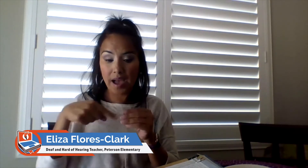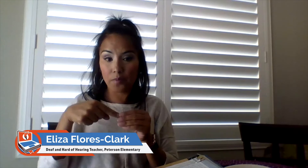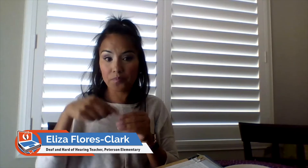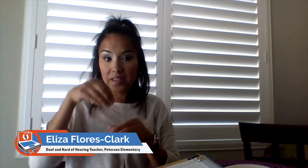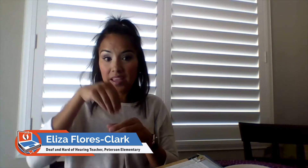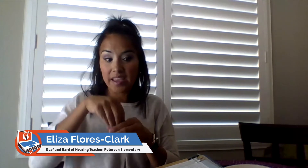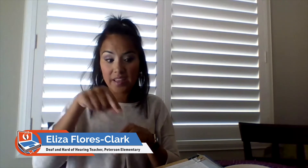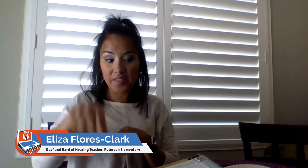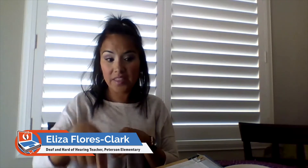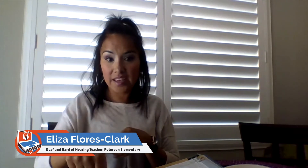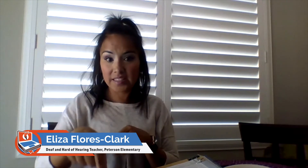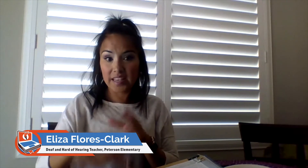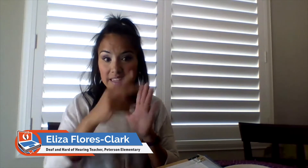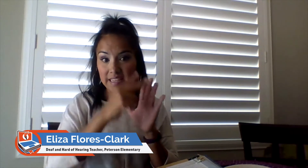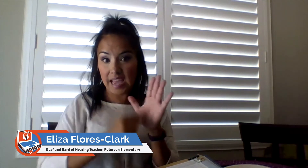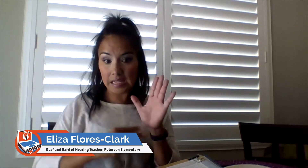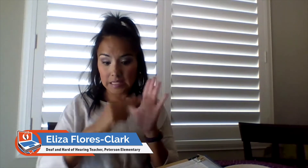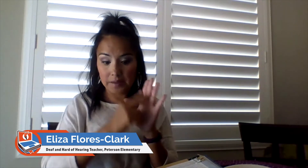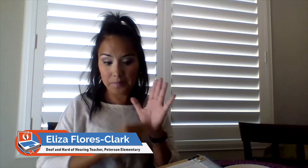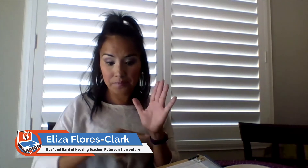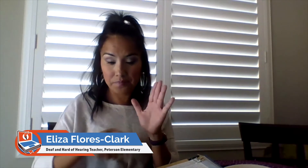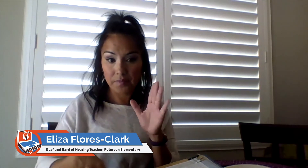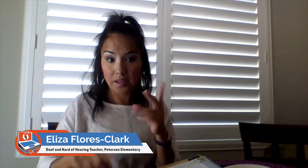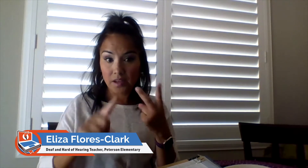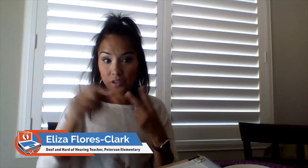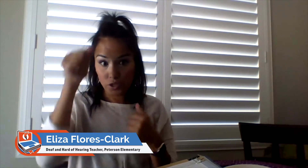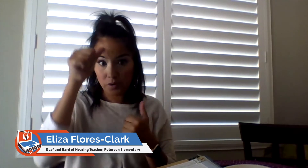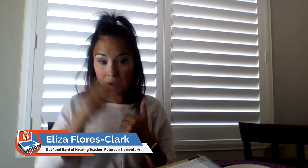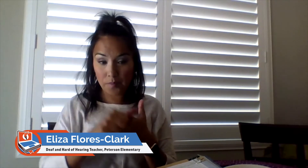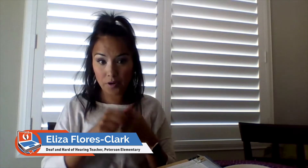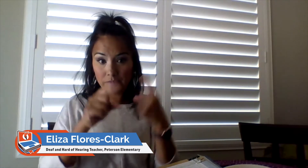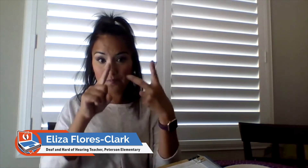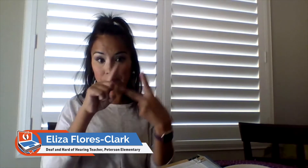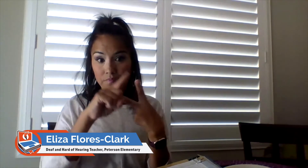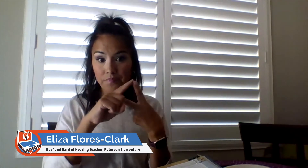about next. Do you remember?